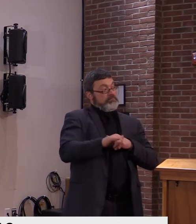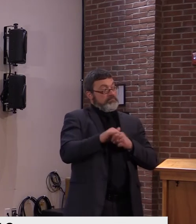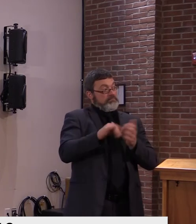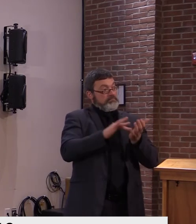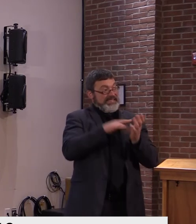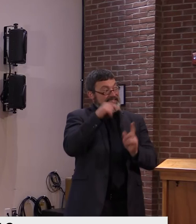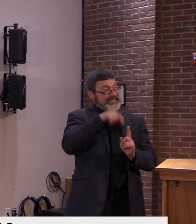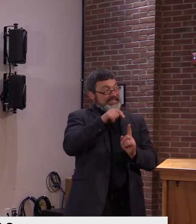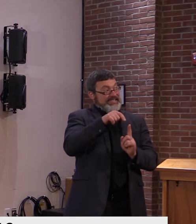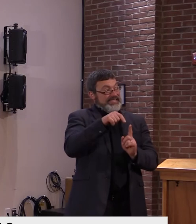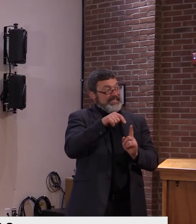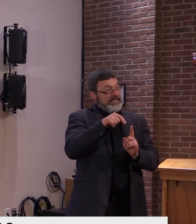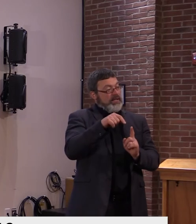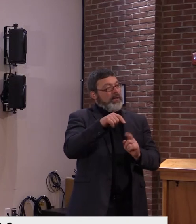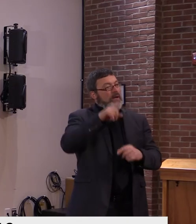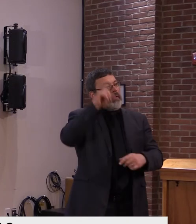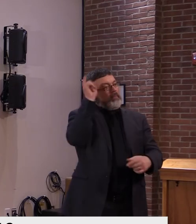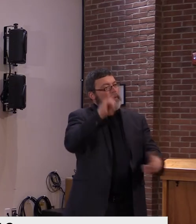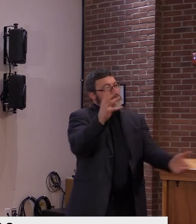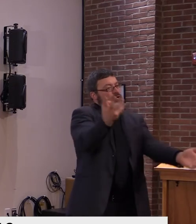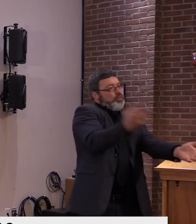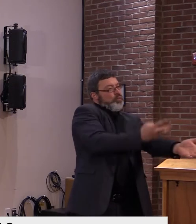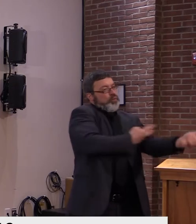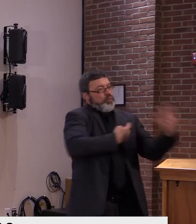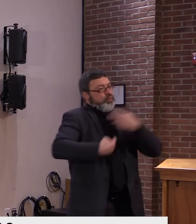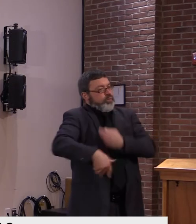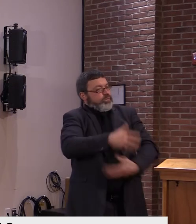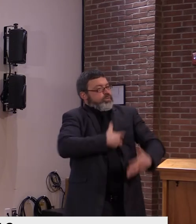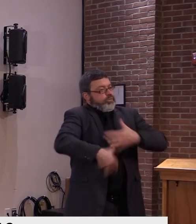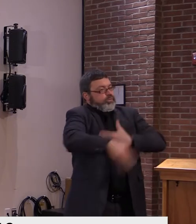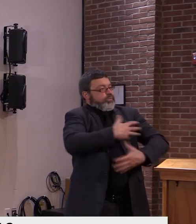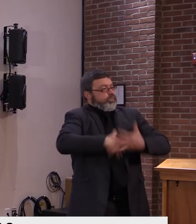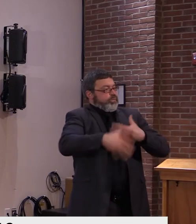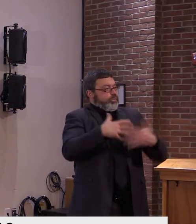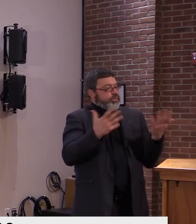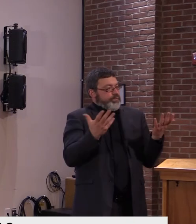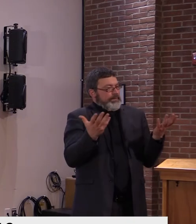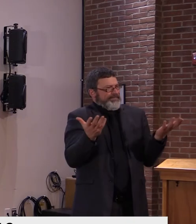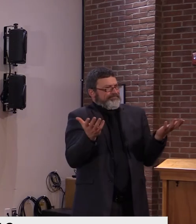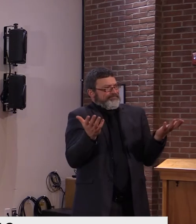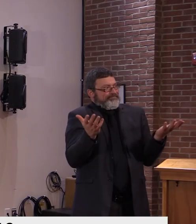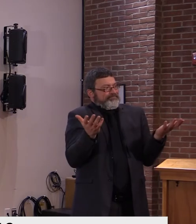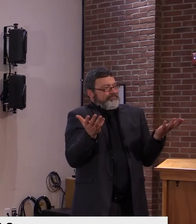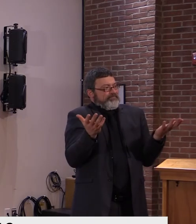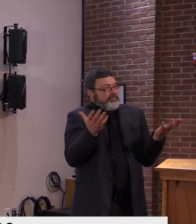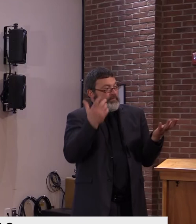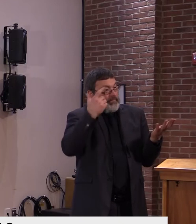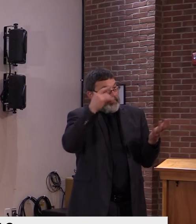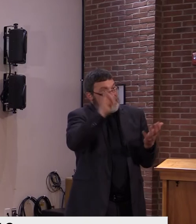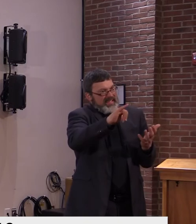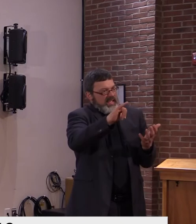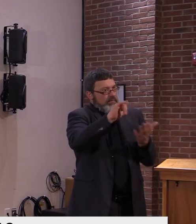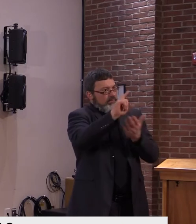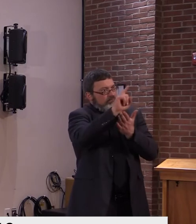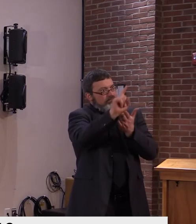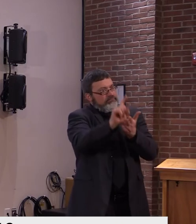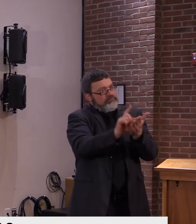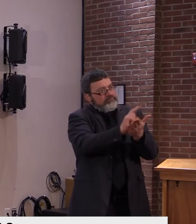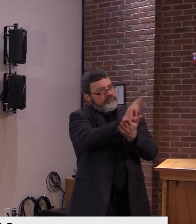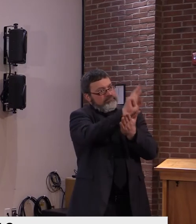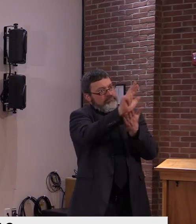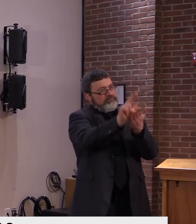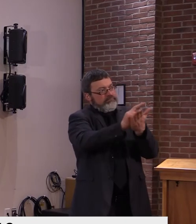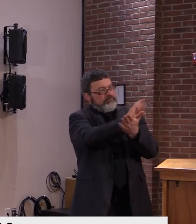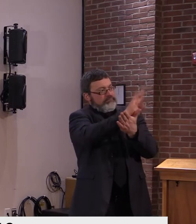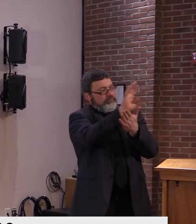infusion, and requires you to take an otherwise a room that would be used for delivering chemotherapy or